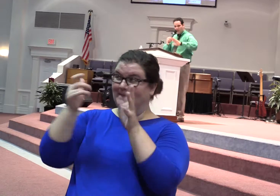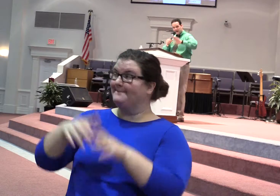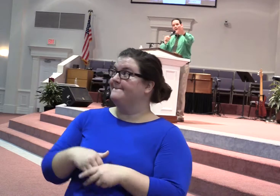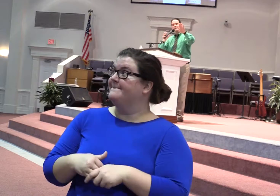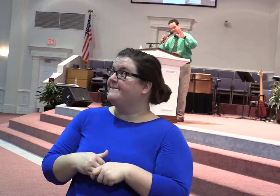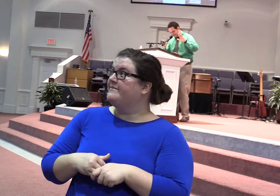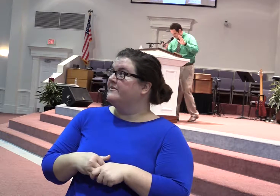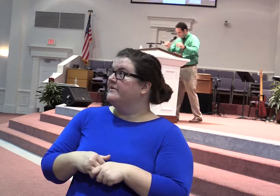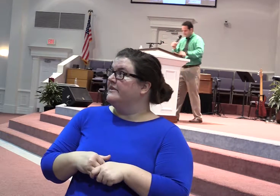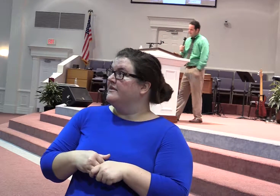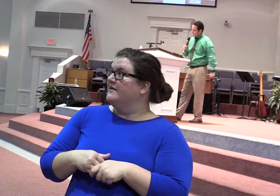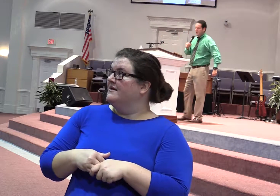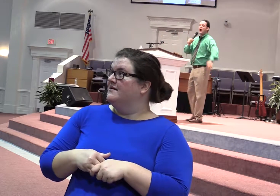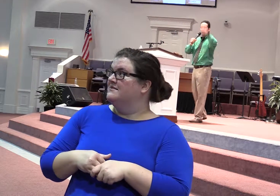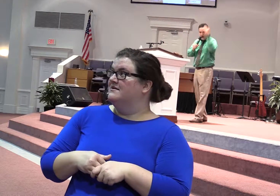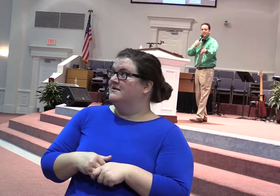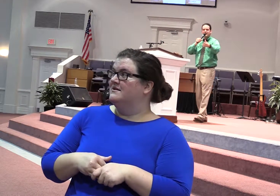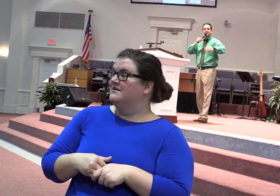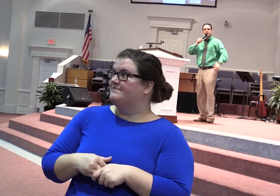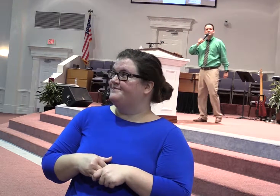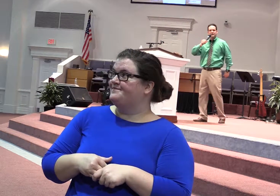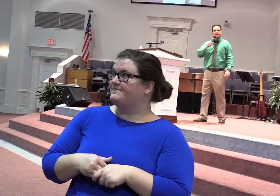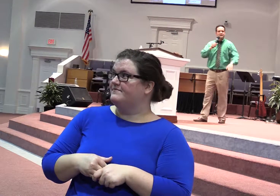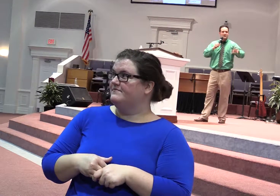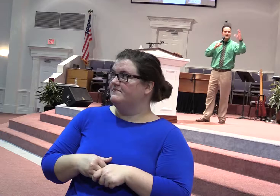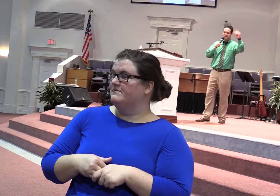I don't want to, you know, I want to be,